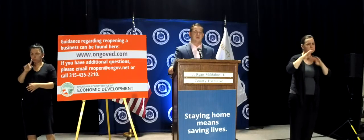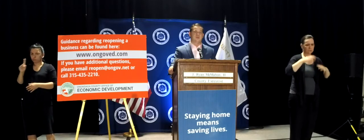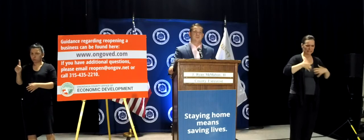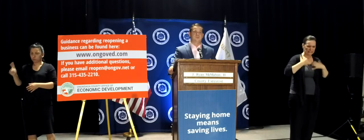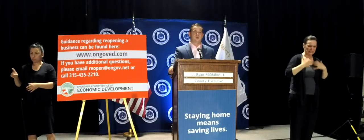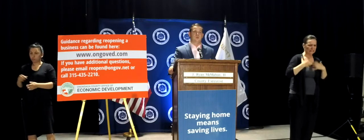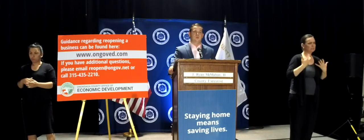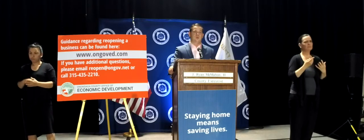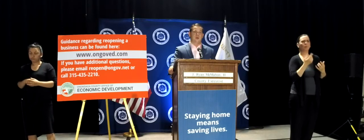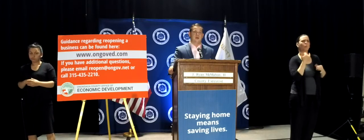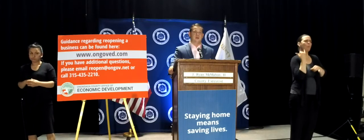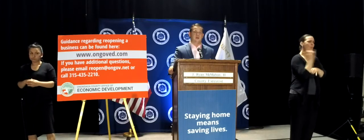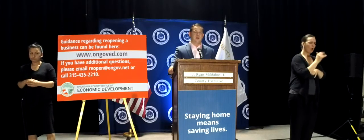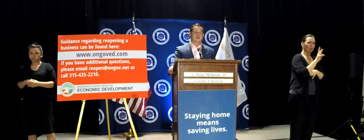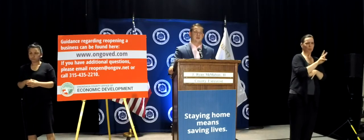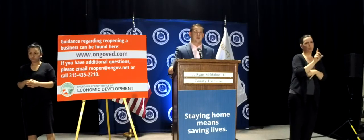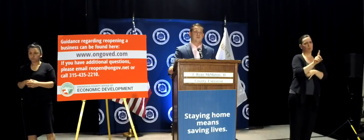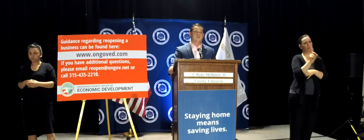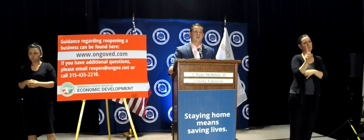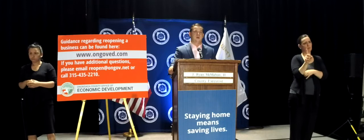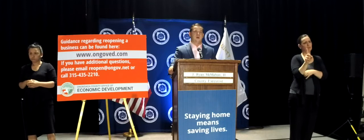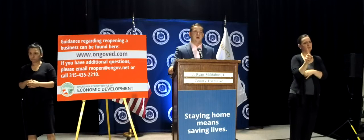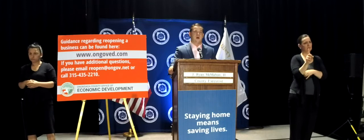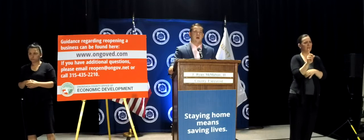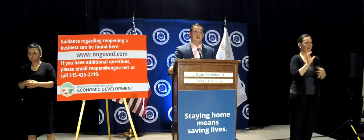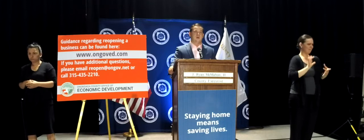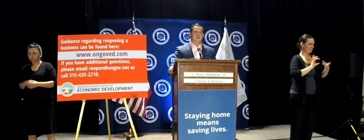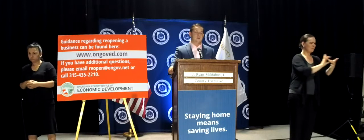people's health and the reality of the loss of life,